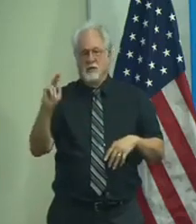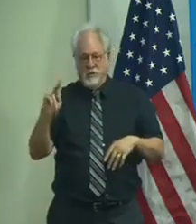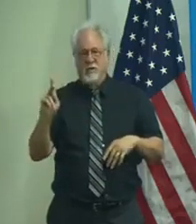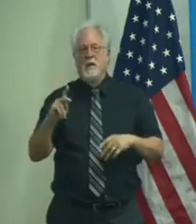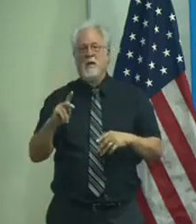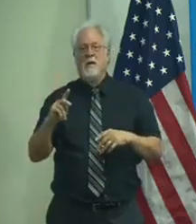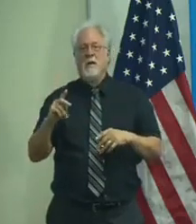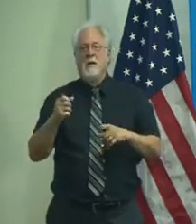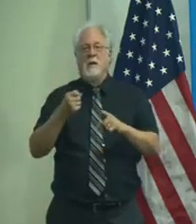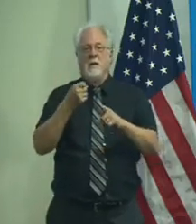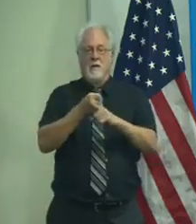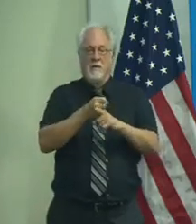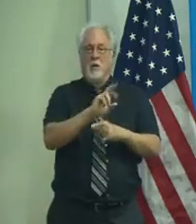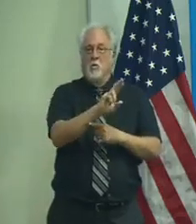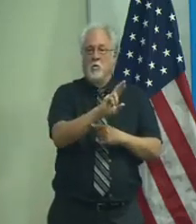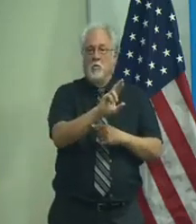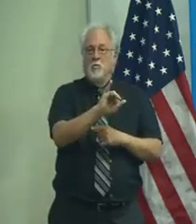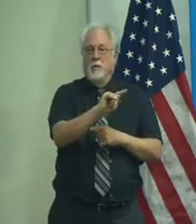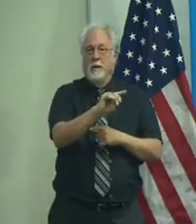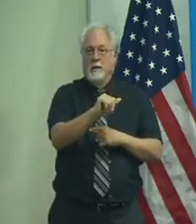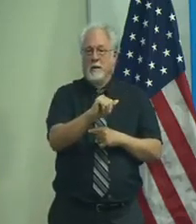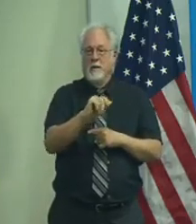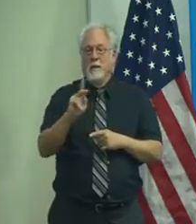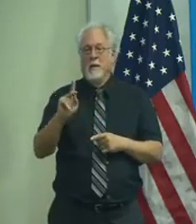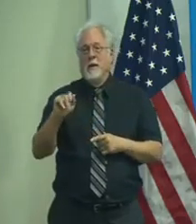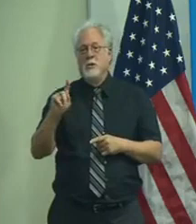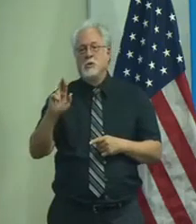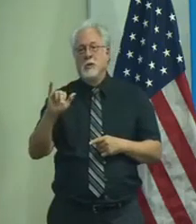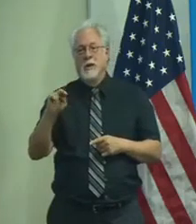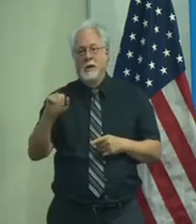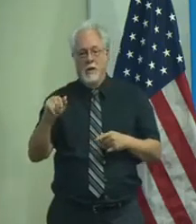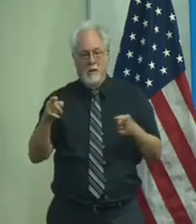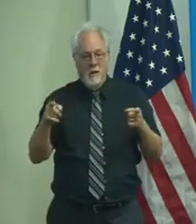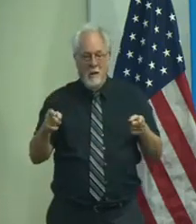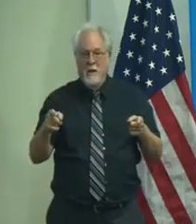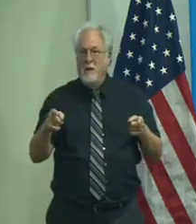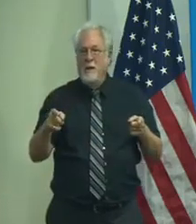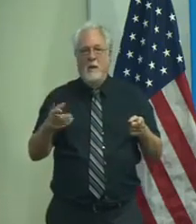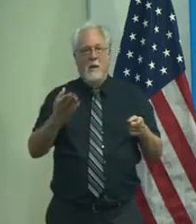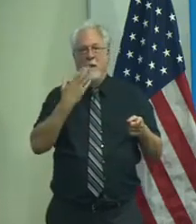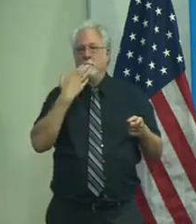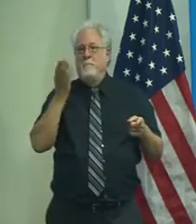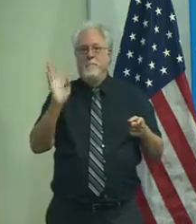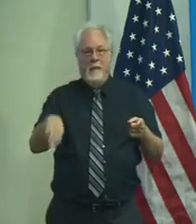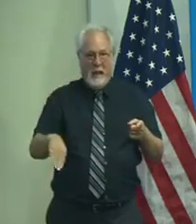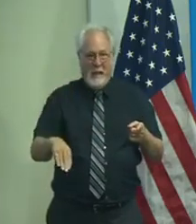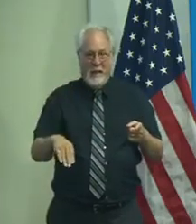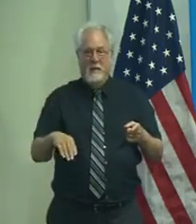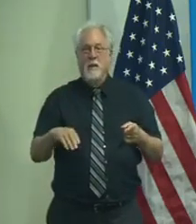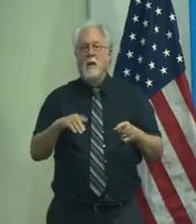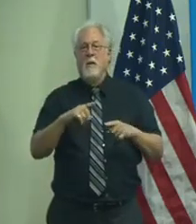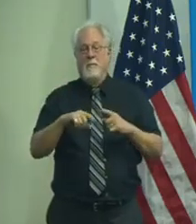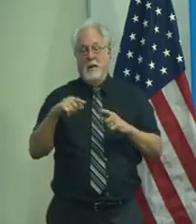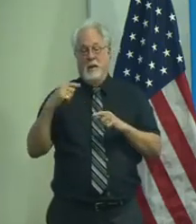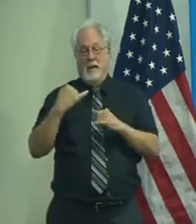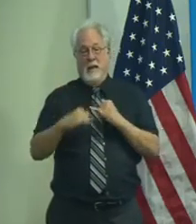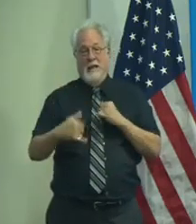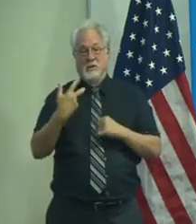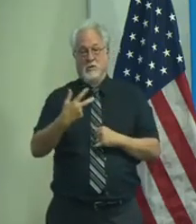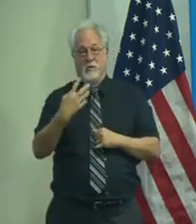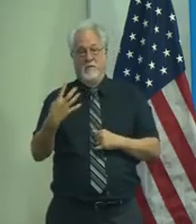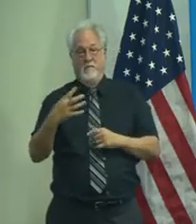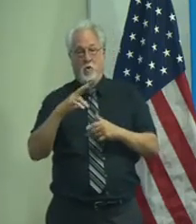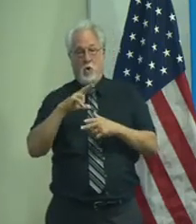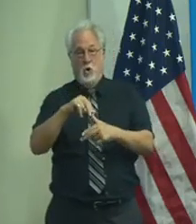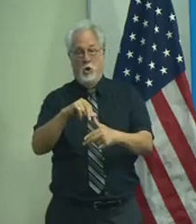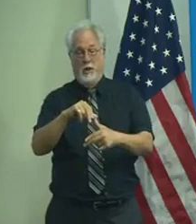Katrina, followed quickly by Rita, and it was just as bad as it could possibly be. The last 3 or 4